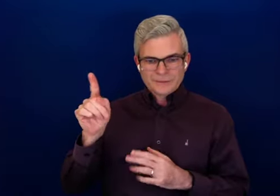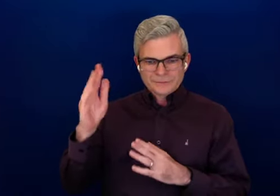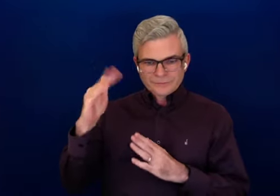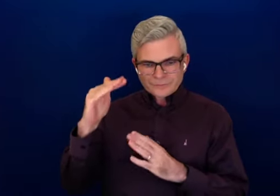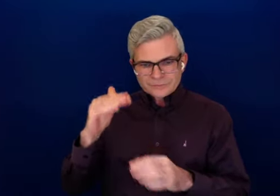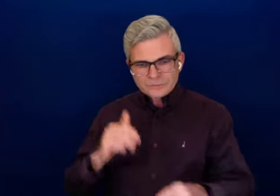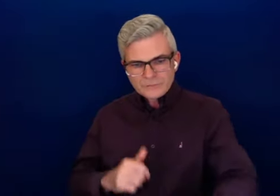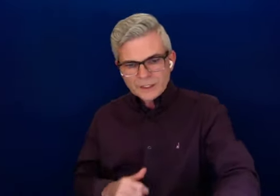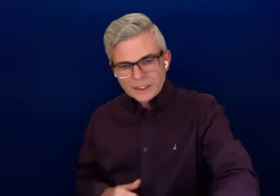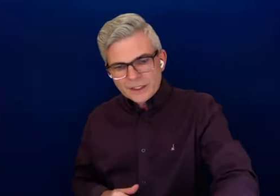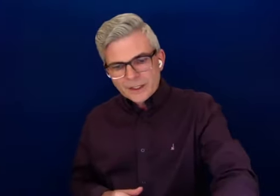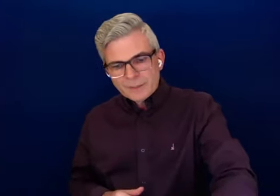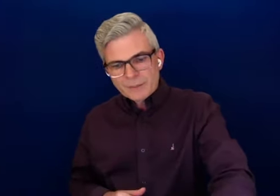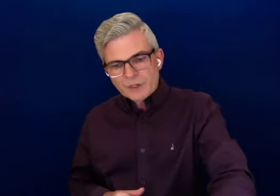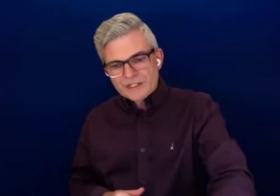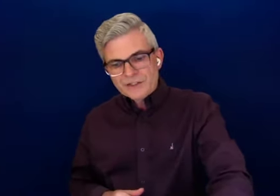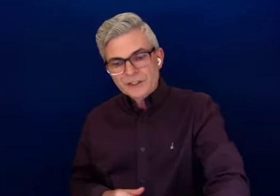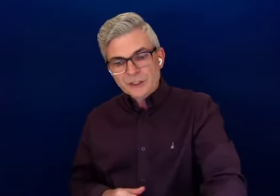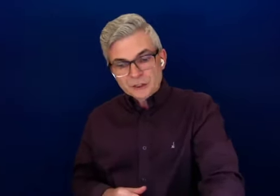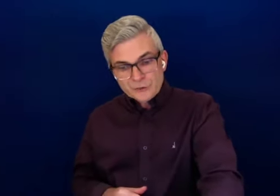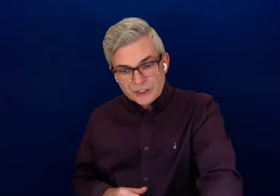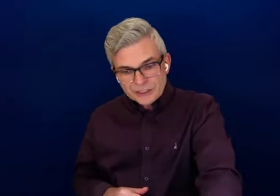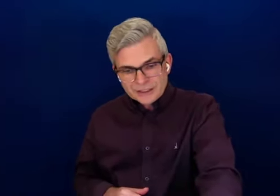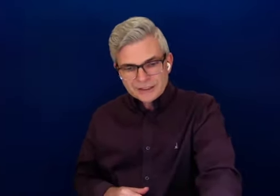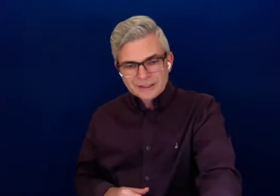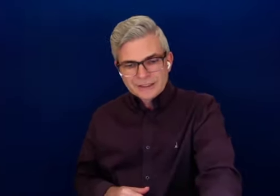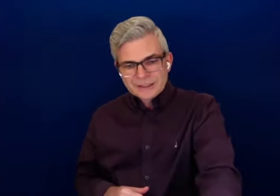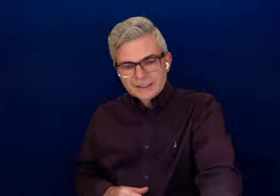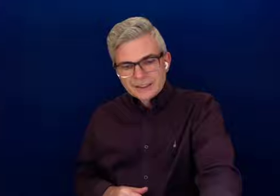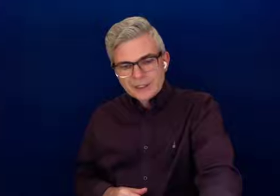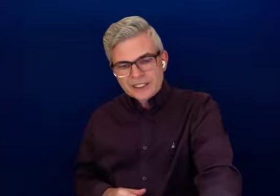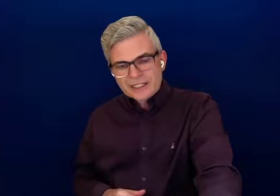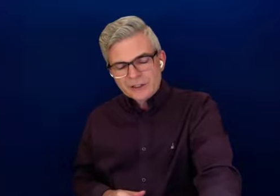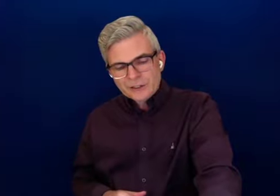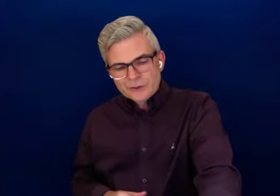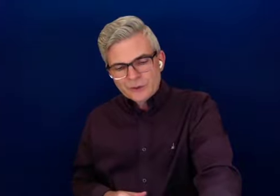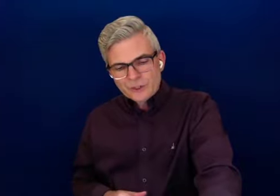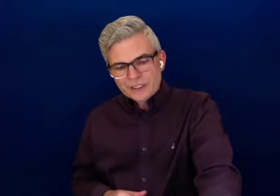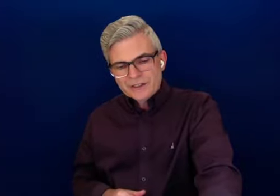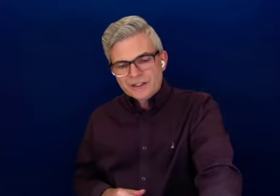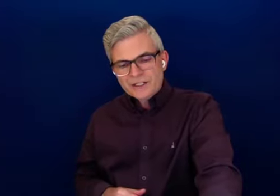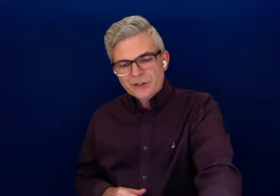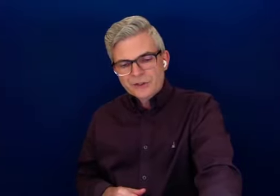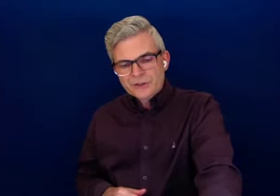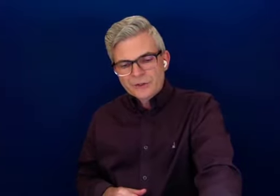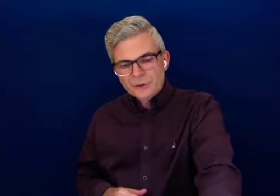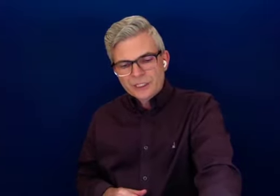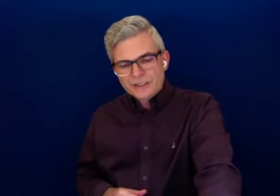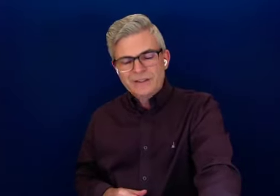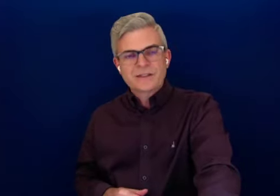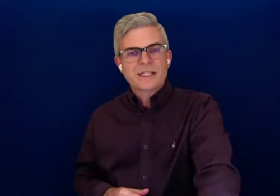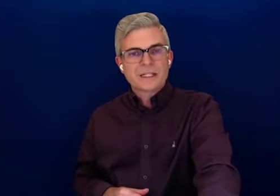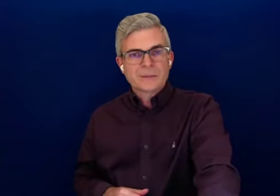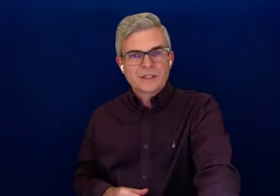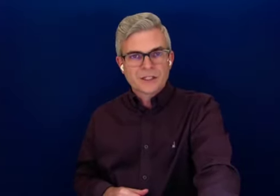361. Memorize the conclusion. Okay, telling your story. It says tell your story in a sitting